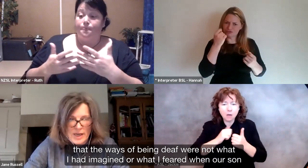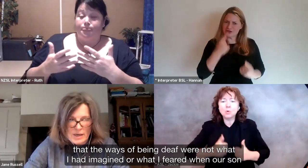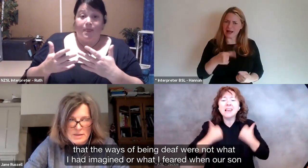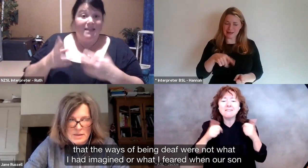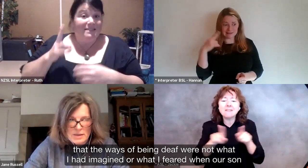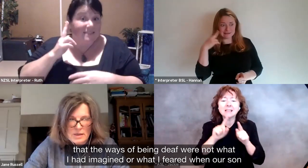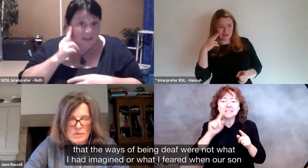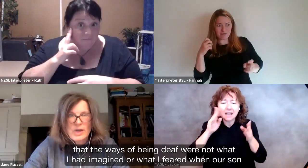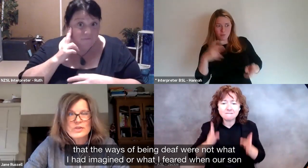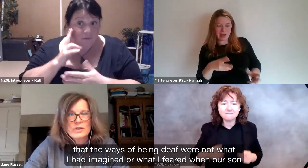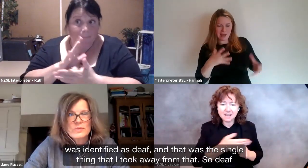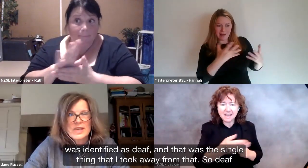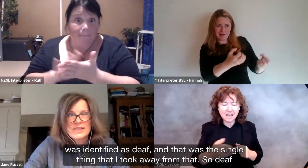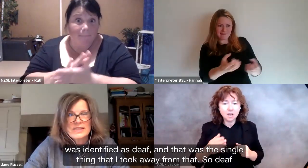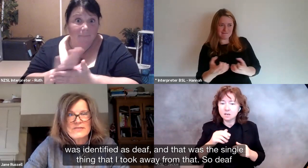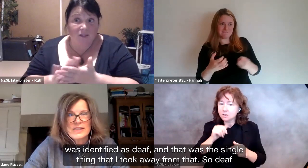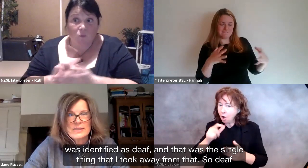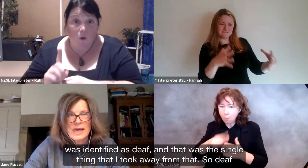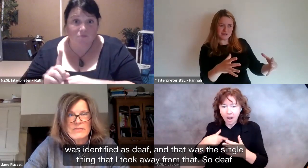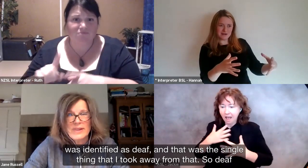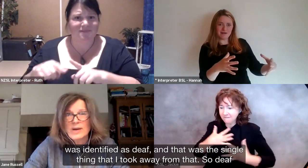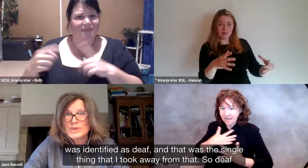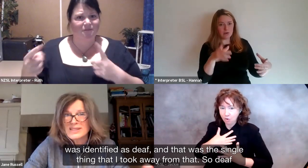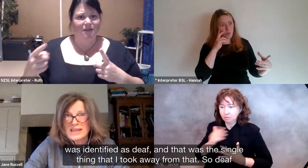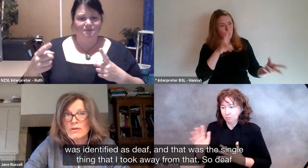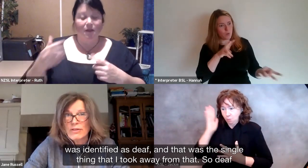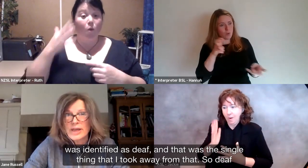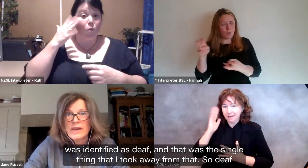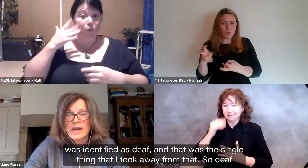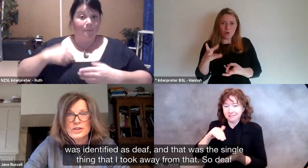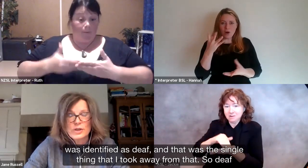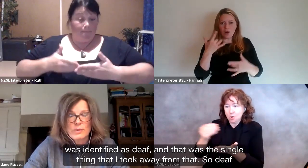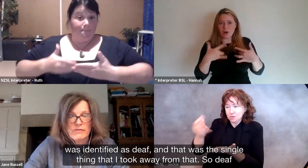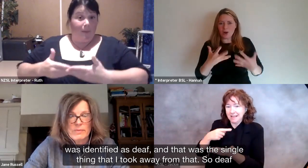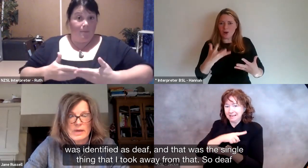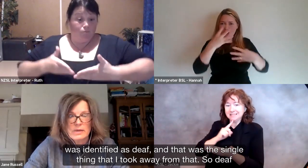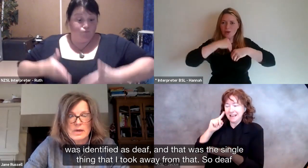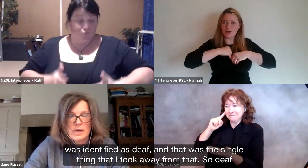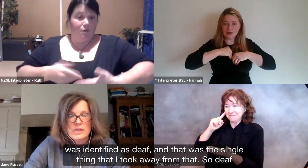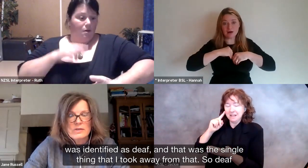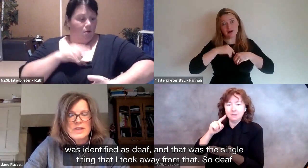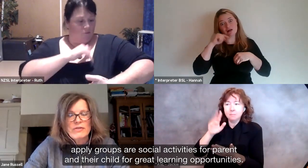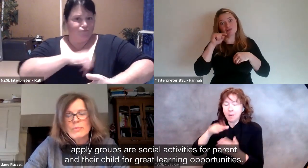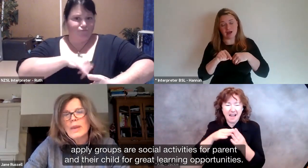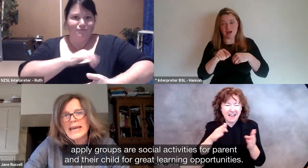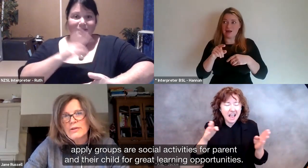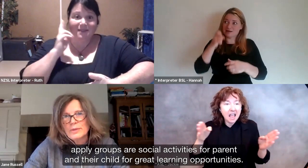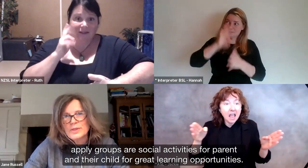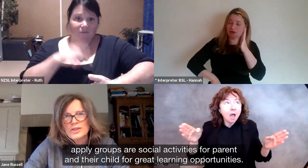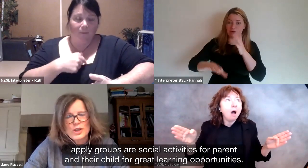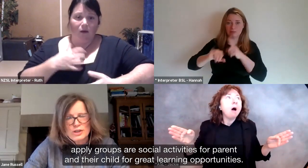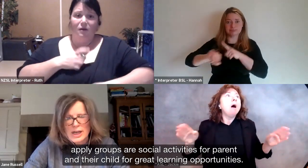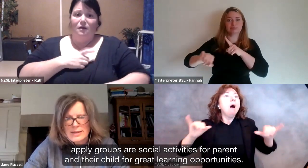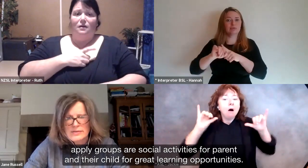I'd feared when our son was identified as deaf. And that was the single thing that I took away from that. So deaf and play